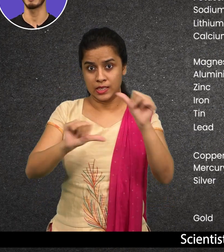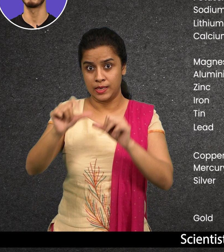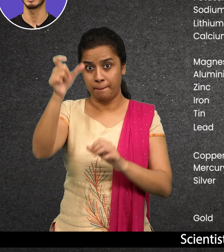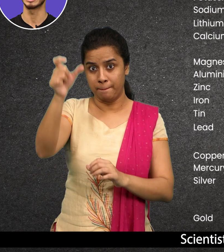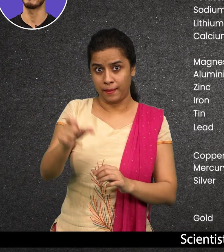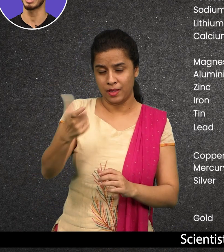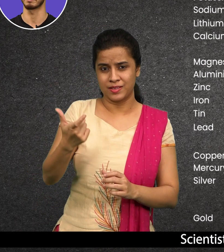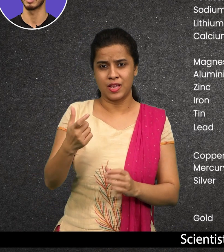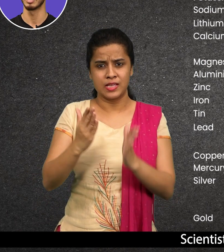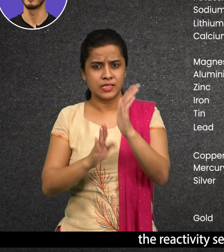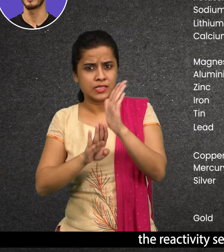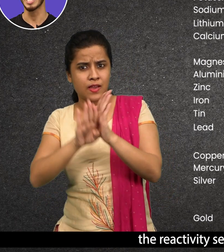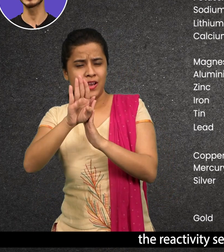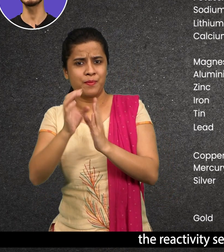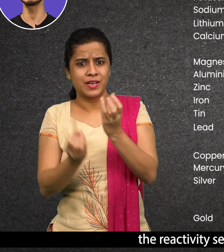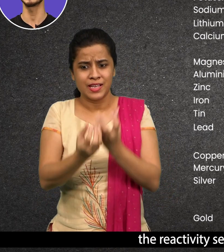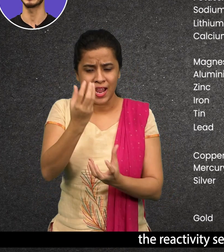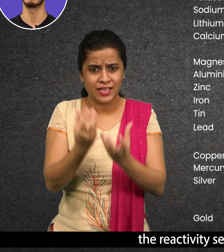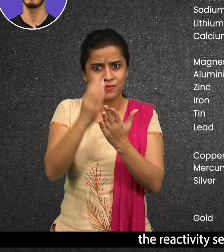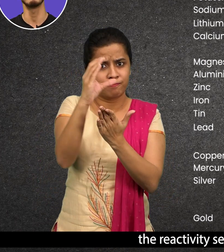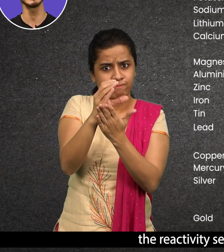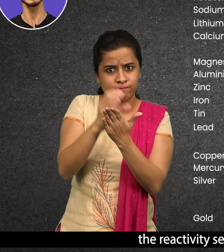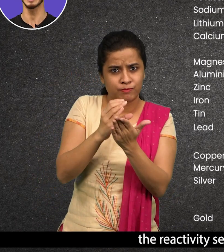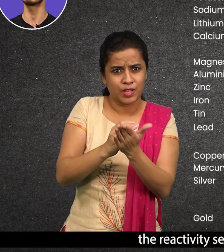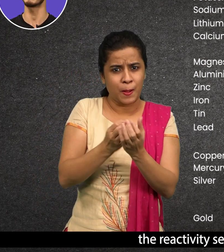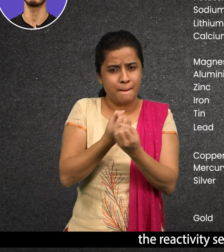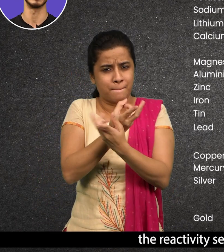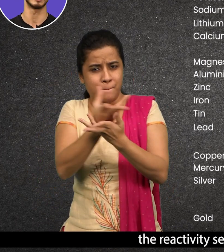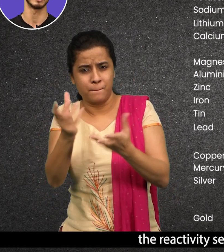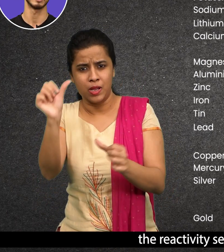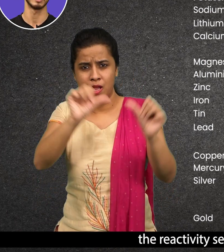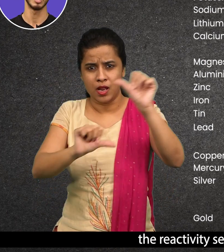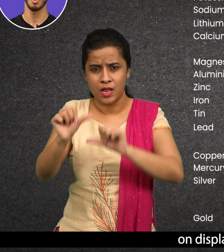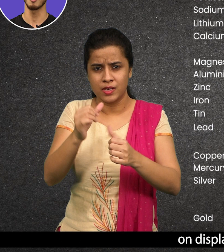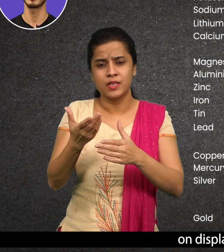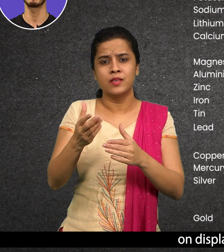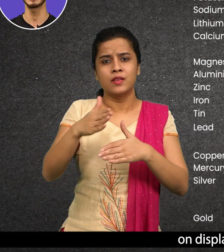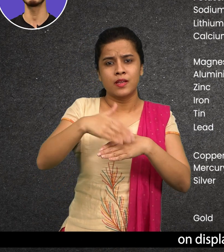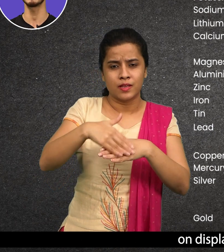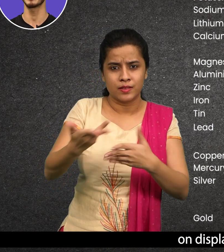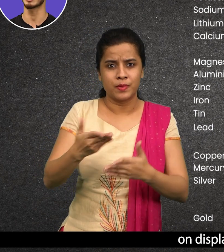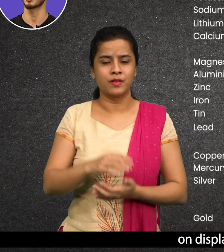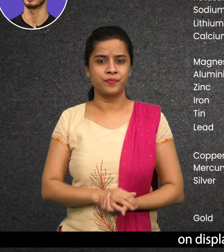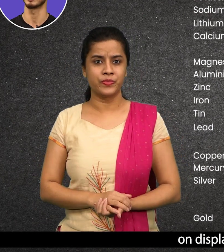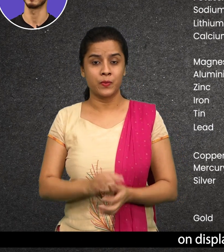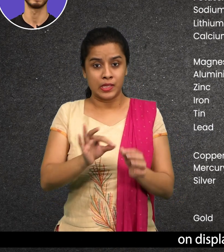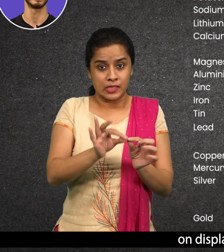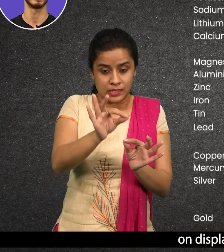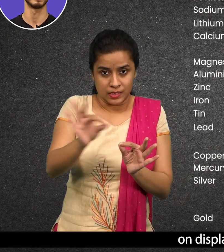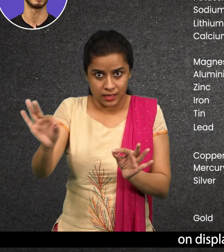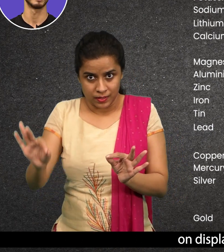Scientists have developed the reactivity series by many experiments on displacement